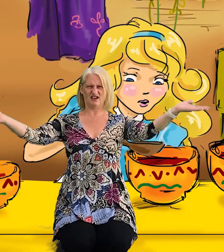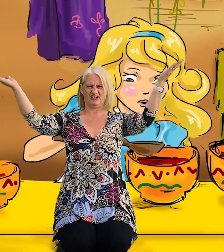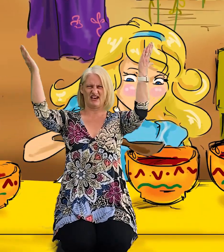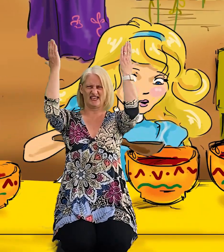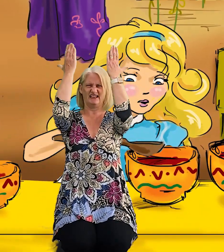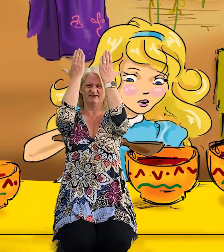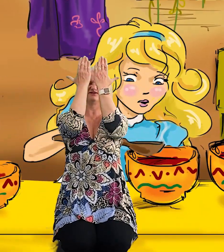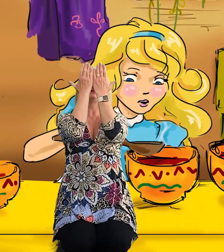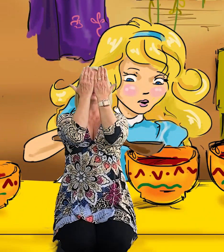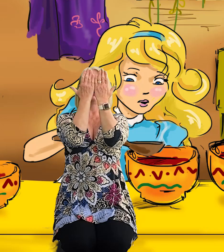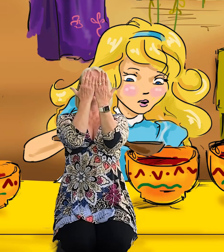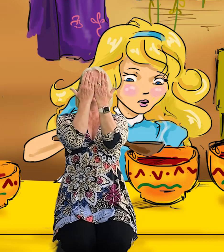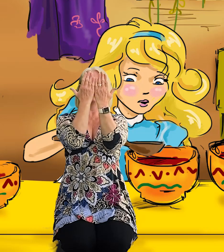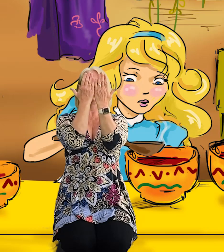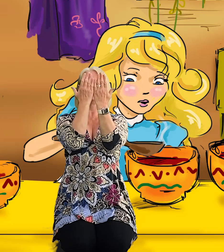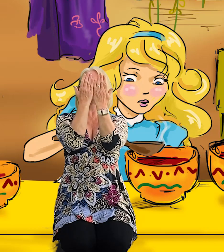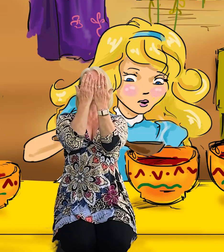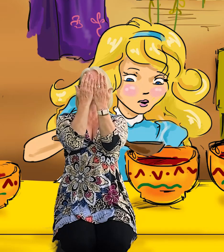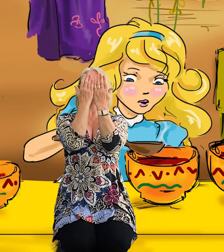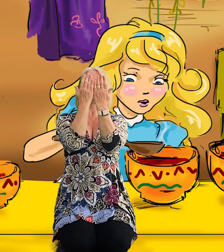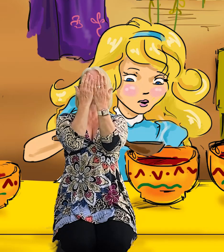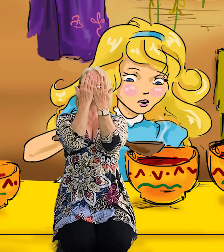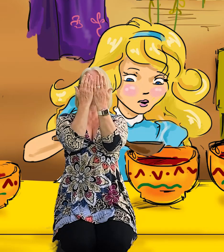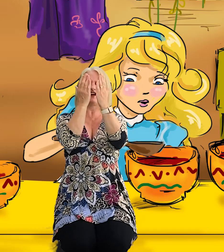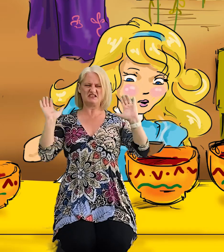Are you ready? One, two, three, face.